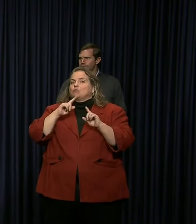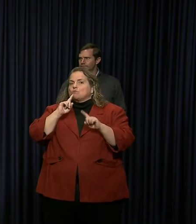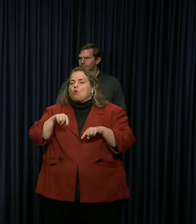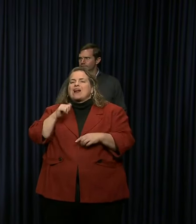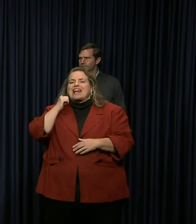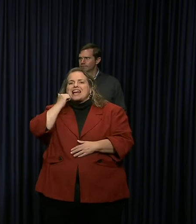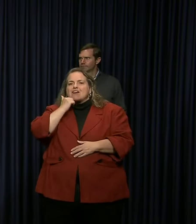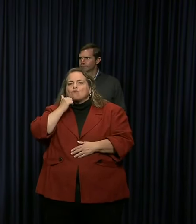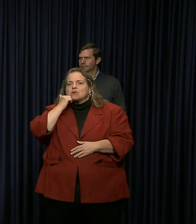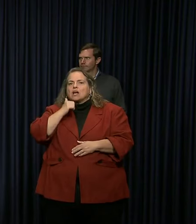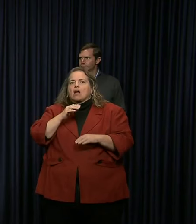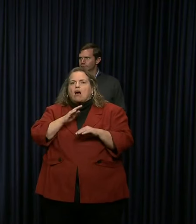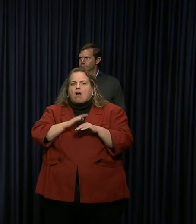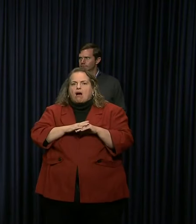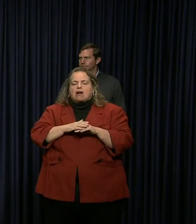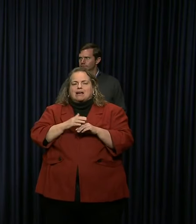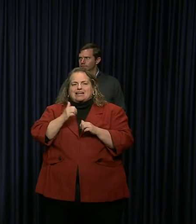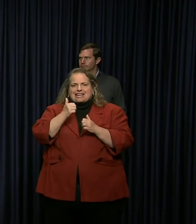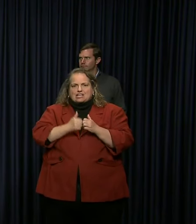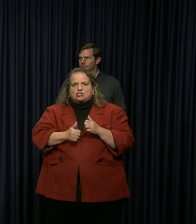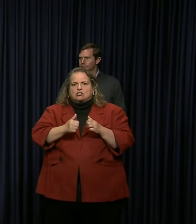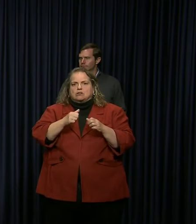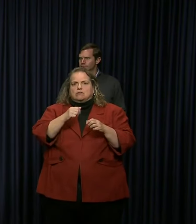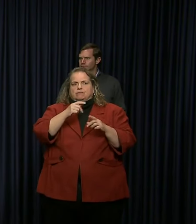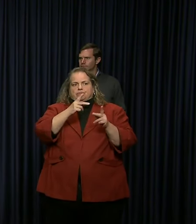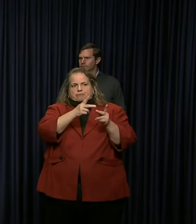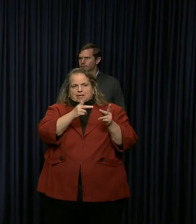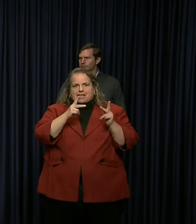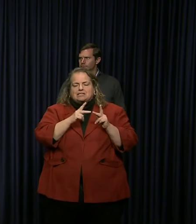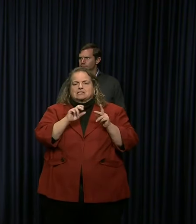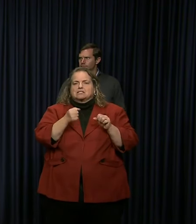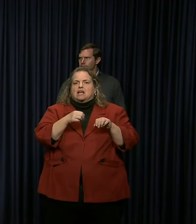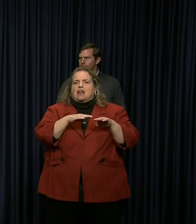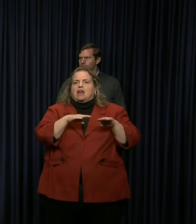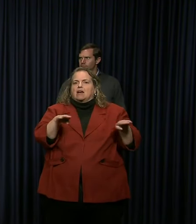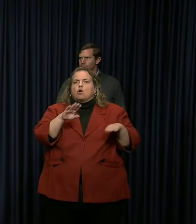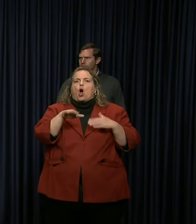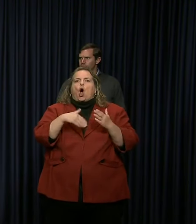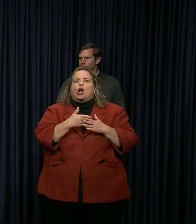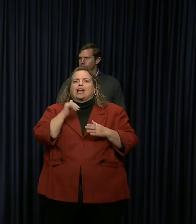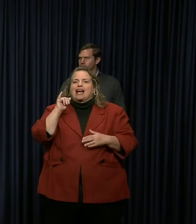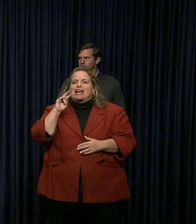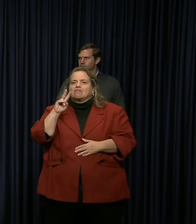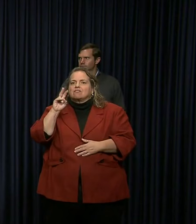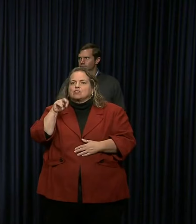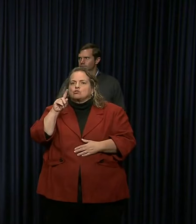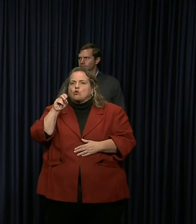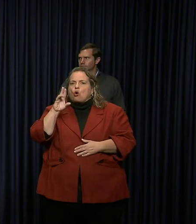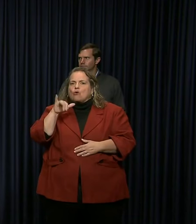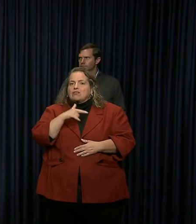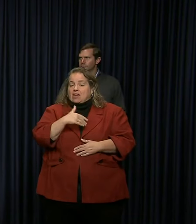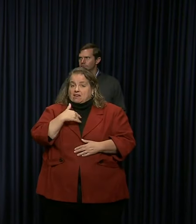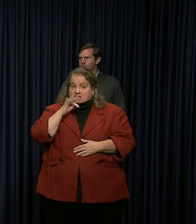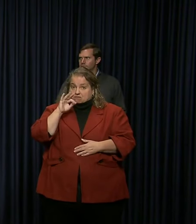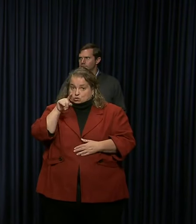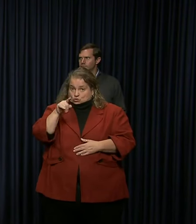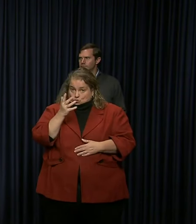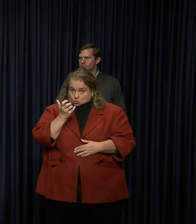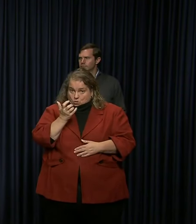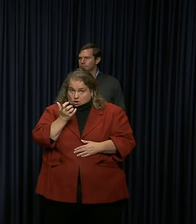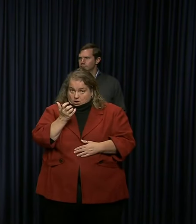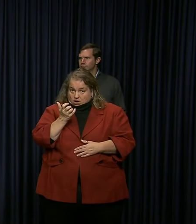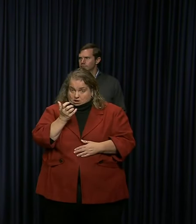every day on a single facility-specific level all the inventory they have on hand. This means if you want materials, if